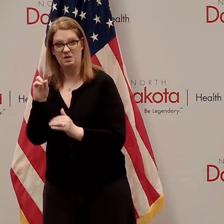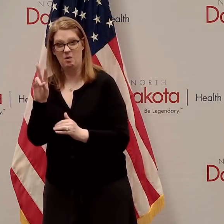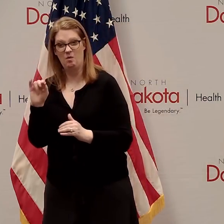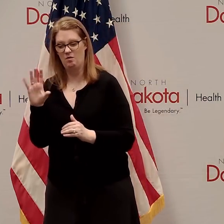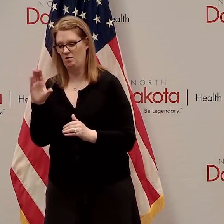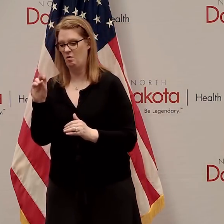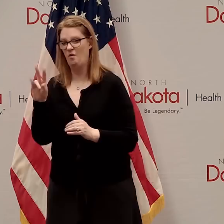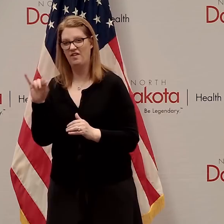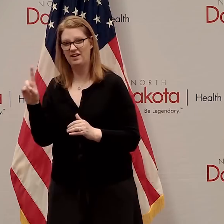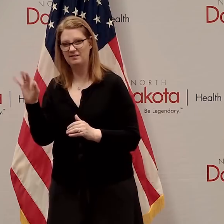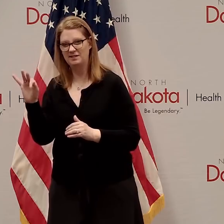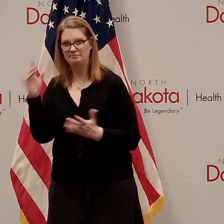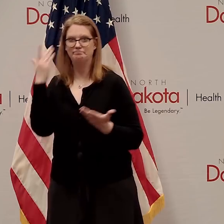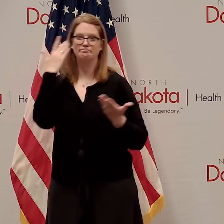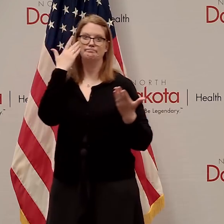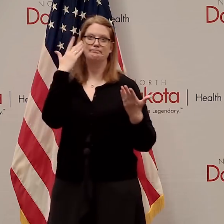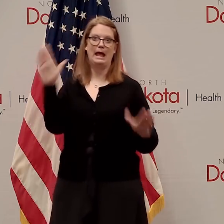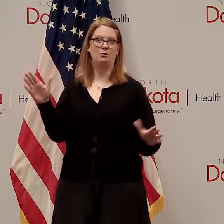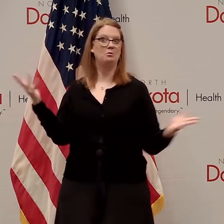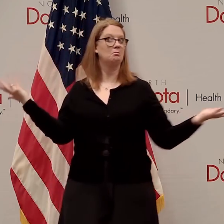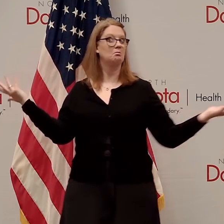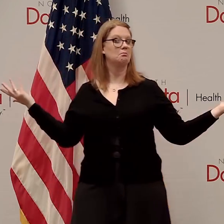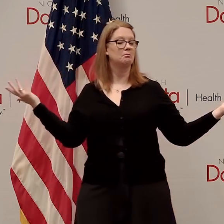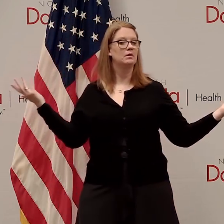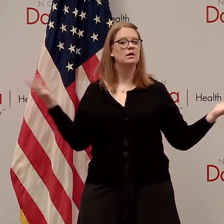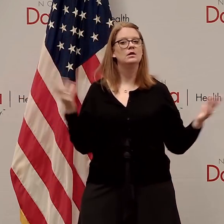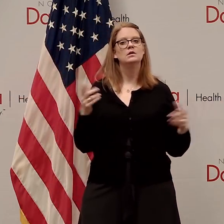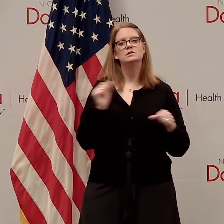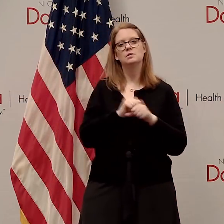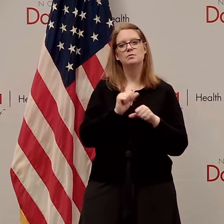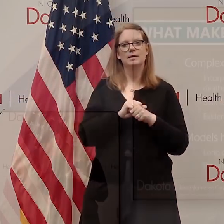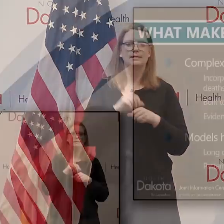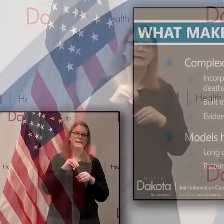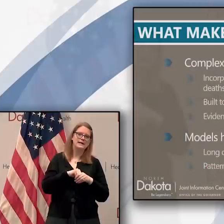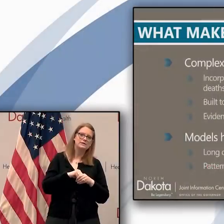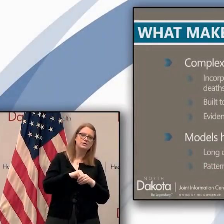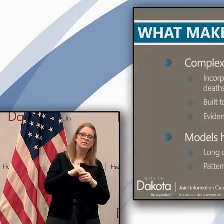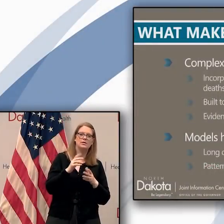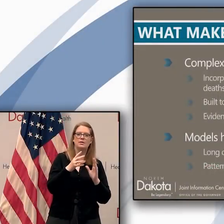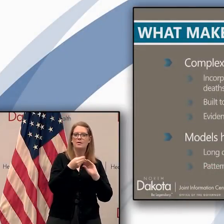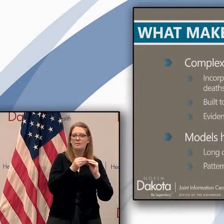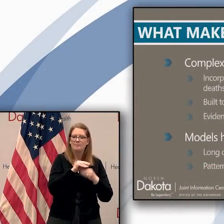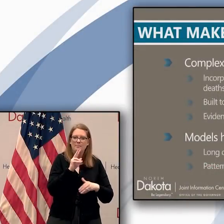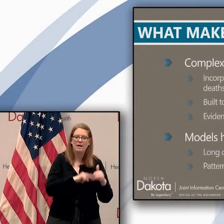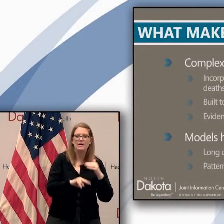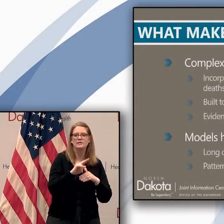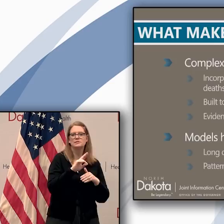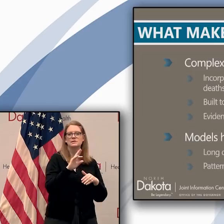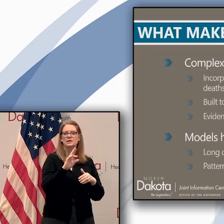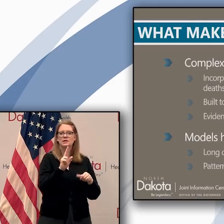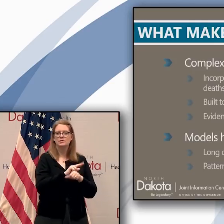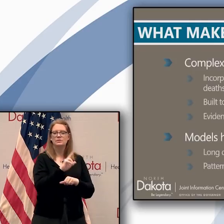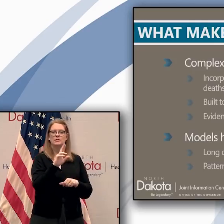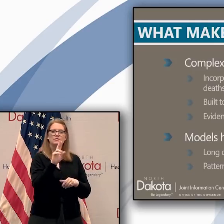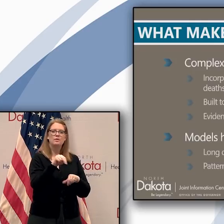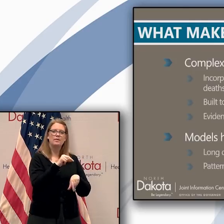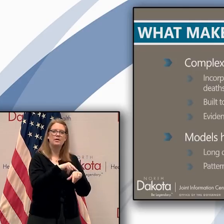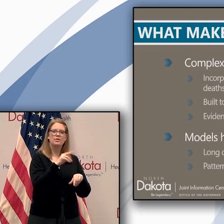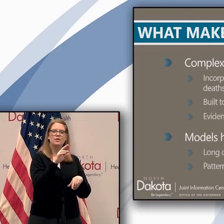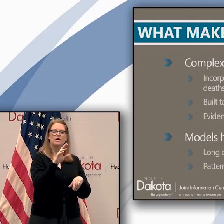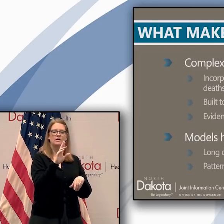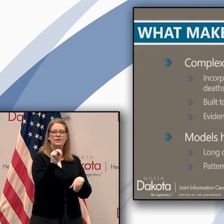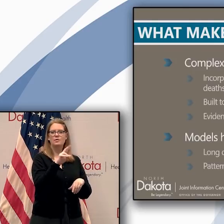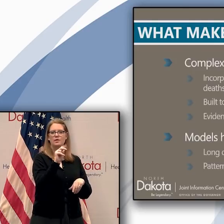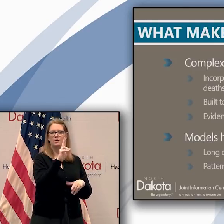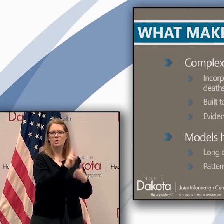have done is we've worked with internal models, partnered with the North Dakota University system. We've engaged with a national firm,